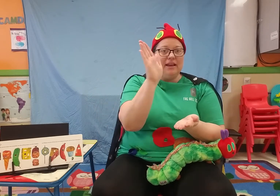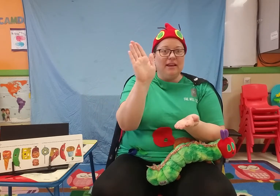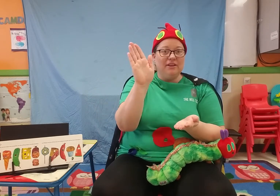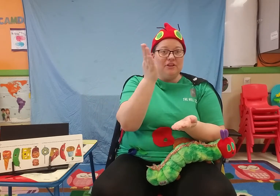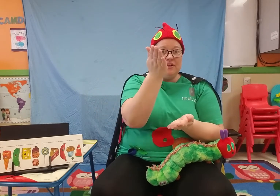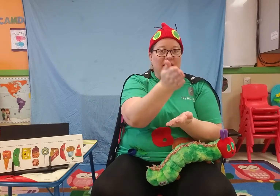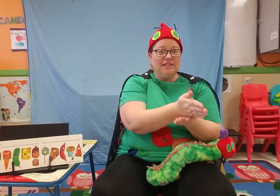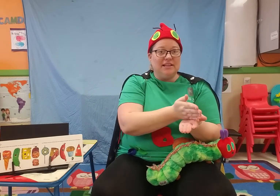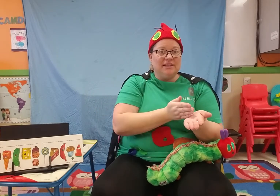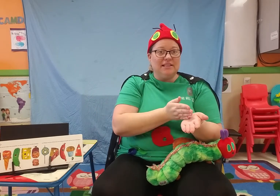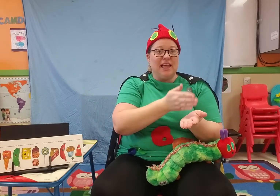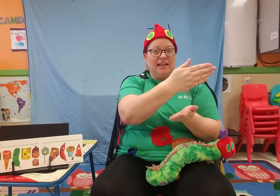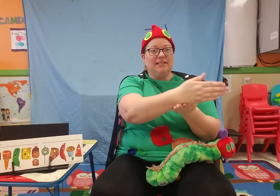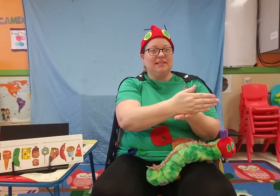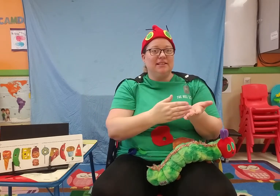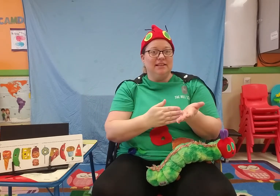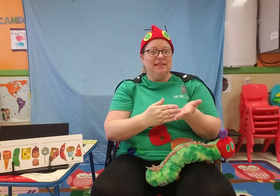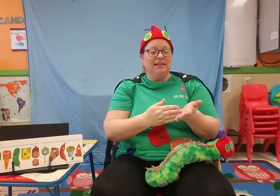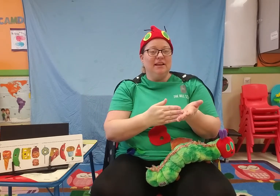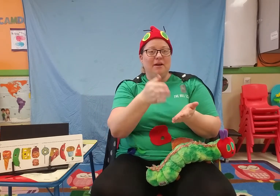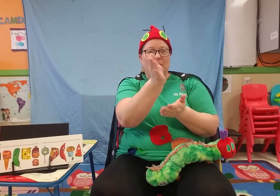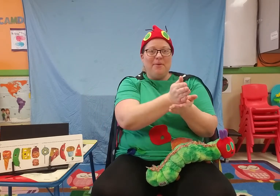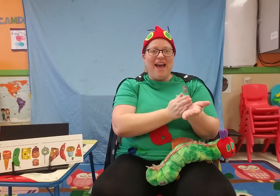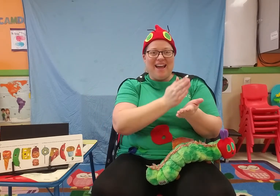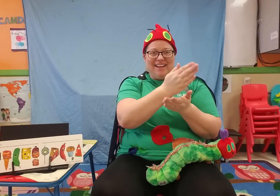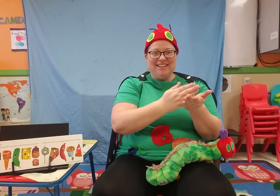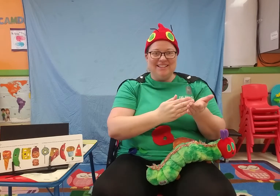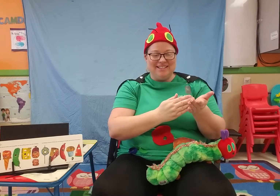And your other hand is gonna slice. Pie.